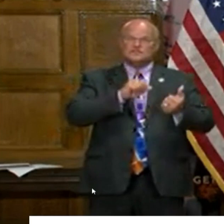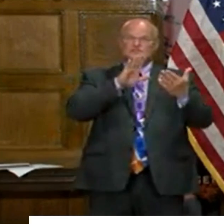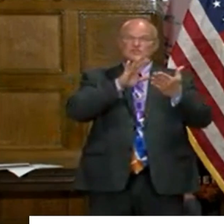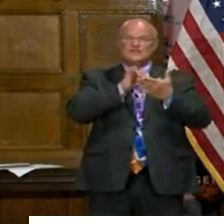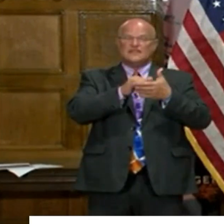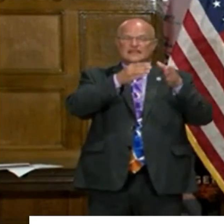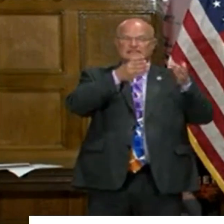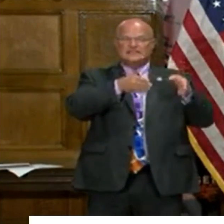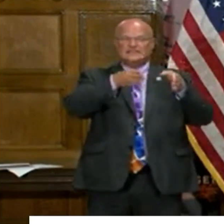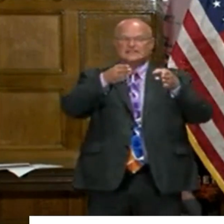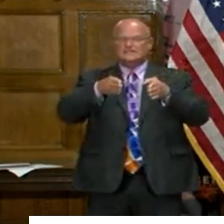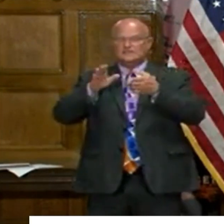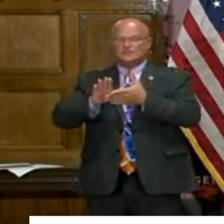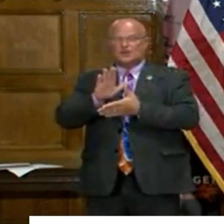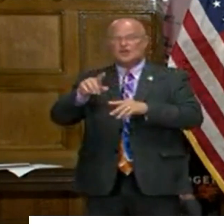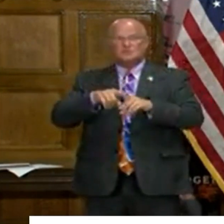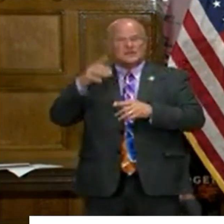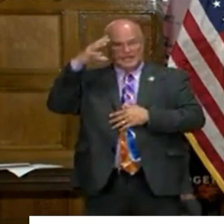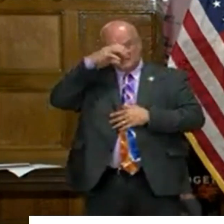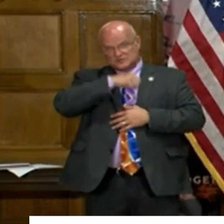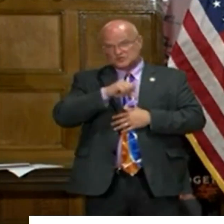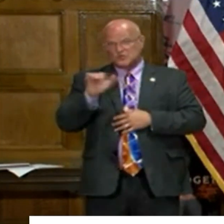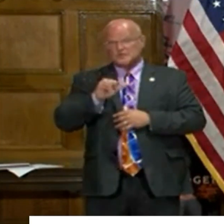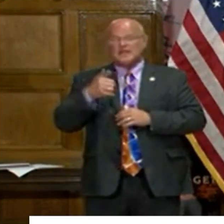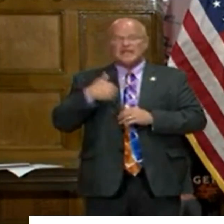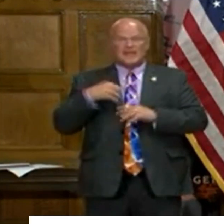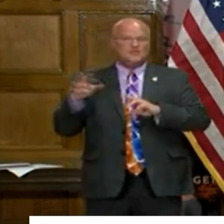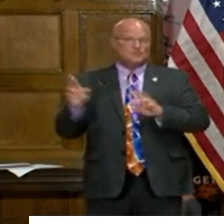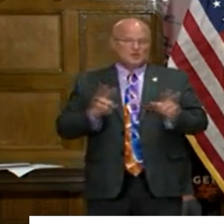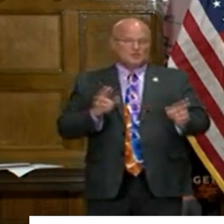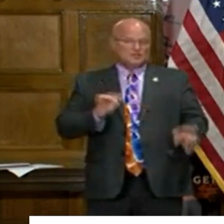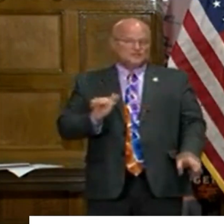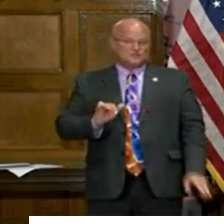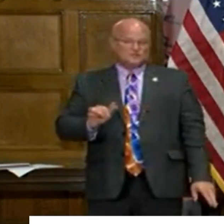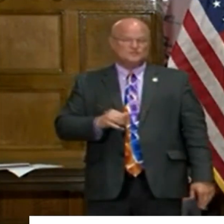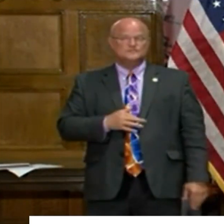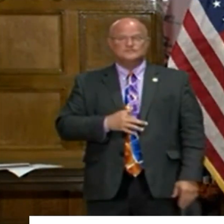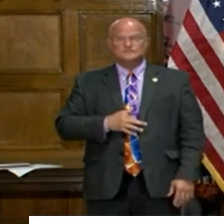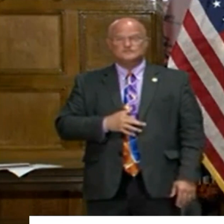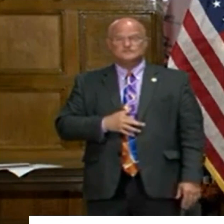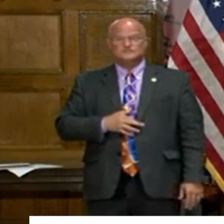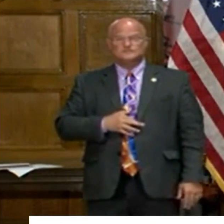that individually, but I would assume they have preparations for that as well.